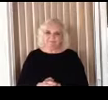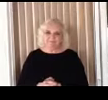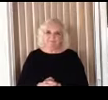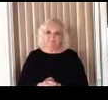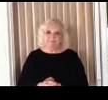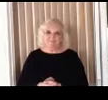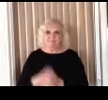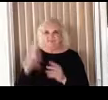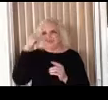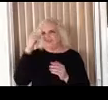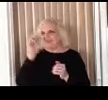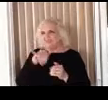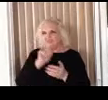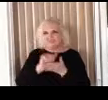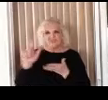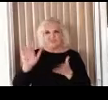So I think that's all.